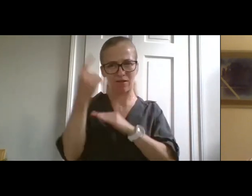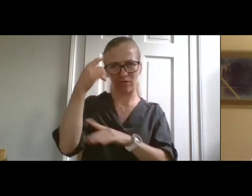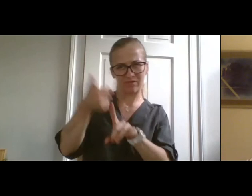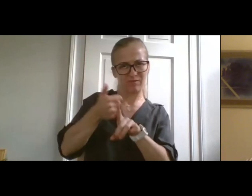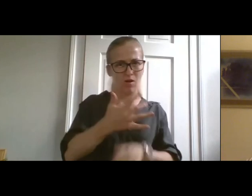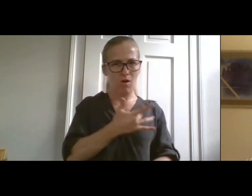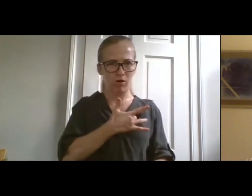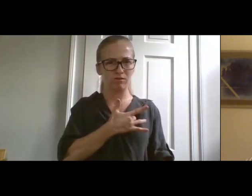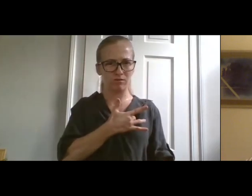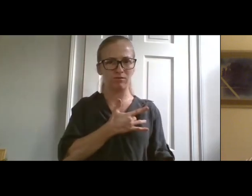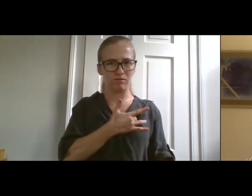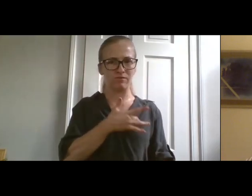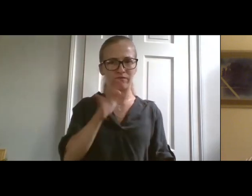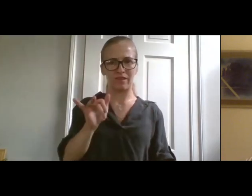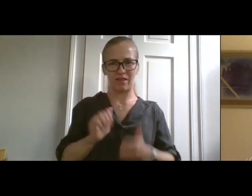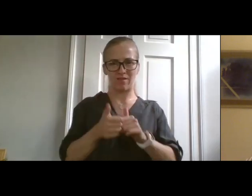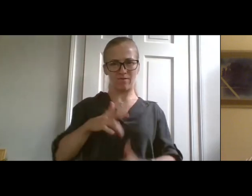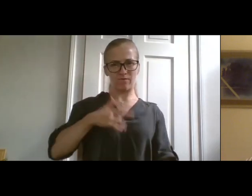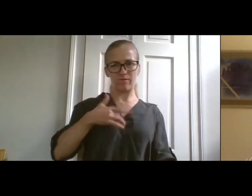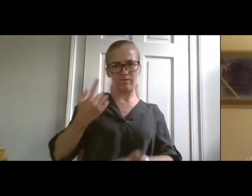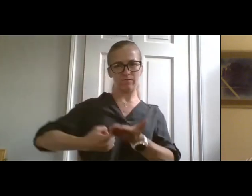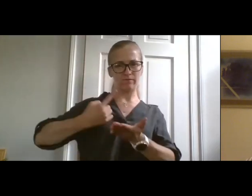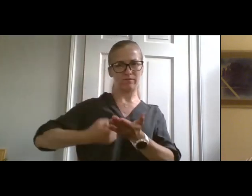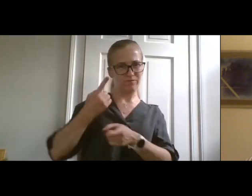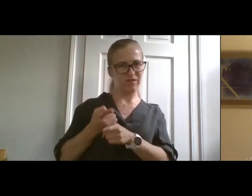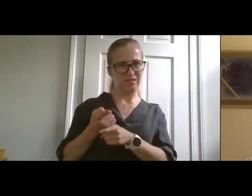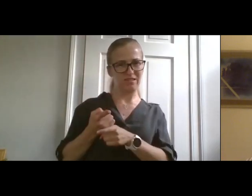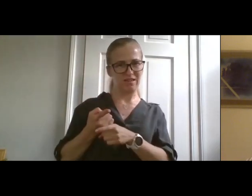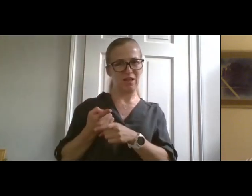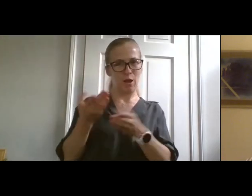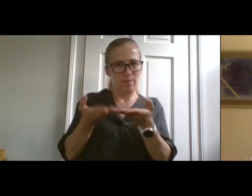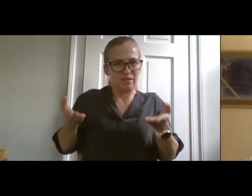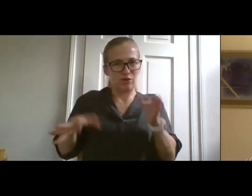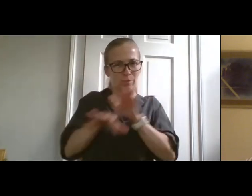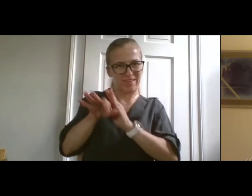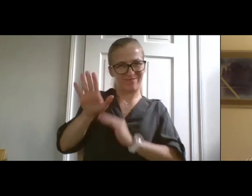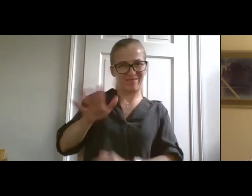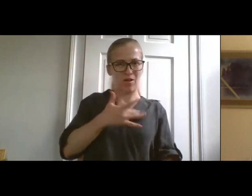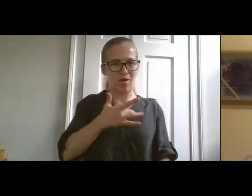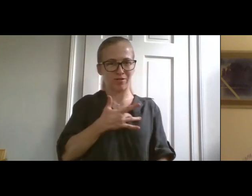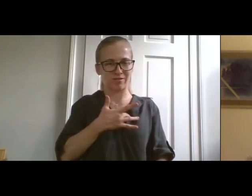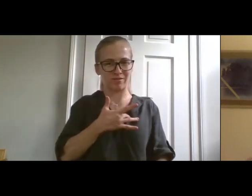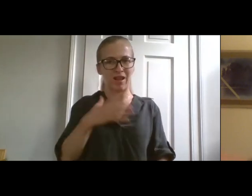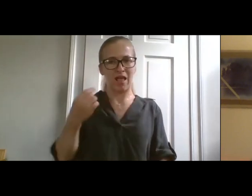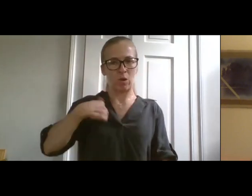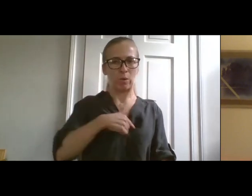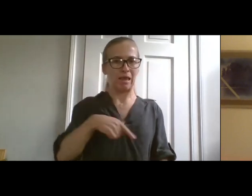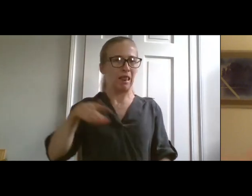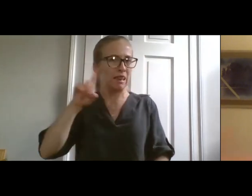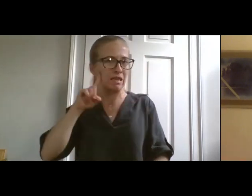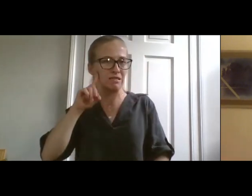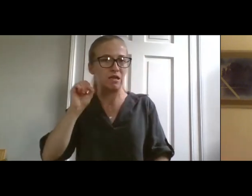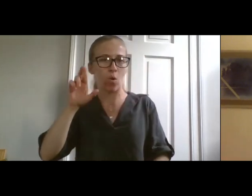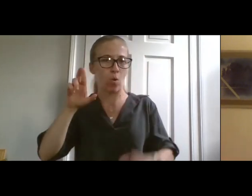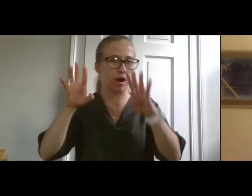heart. That's the way it feels sometimes, right? Like the material chooses what its own heart is going to be, and then we can listen or not. And